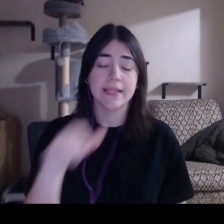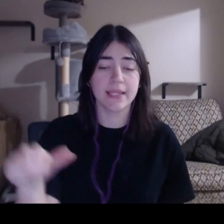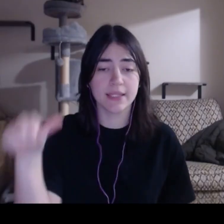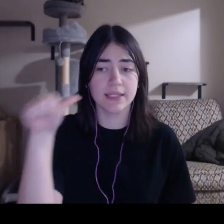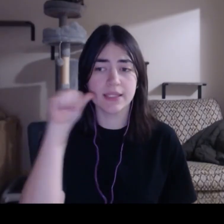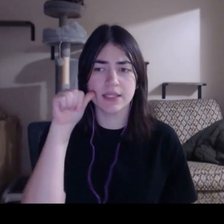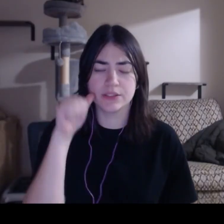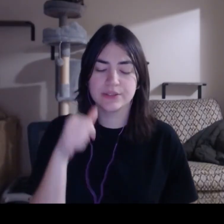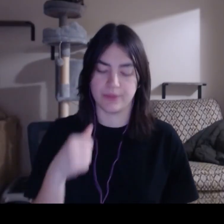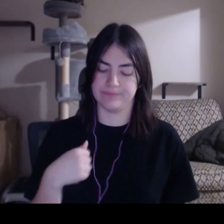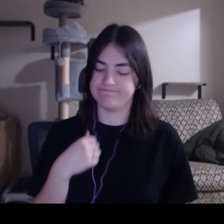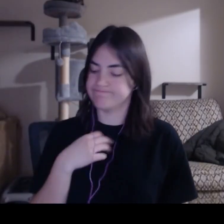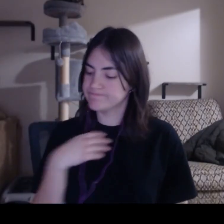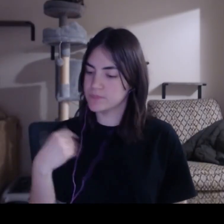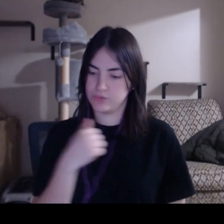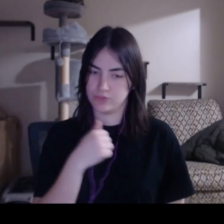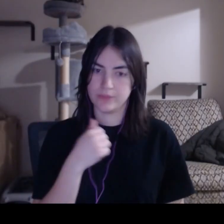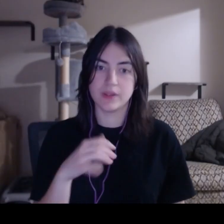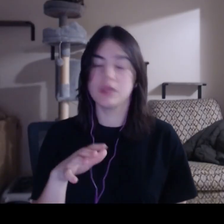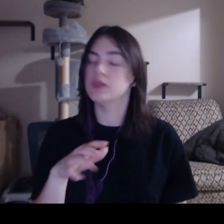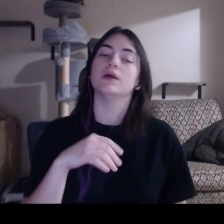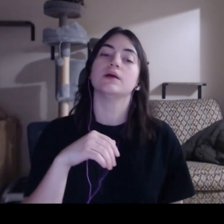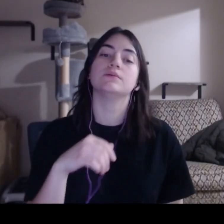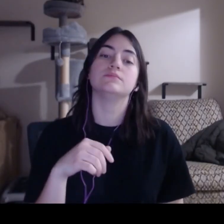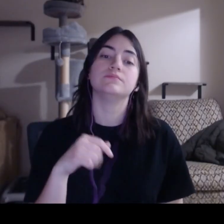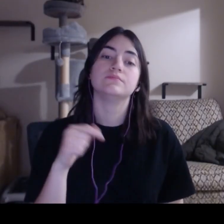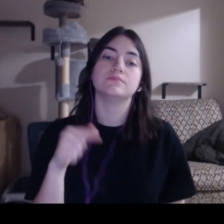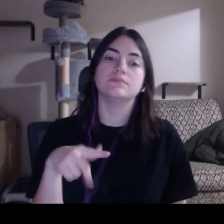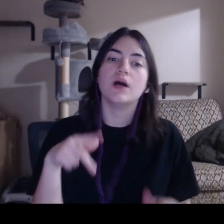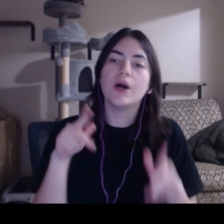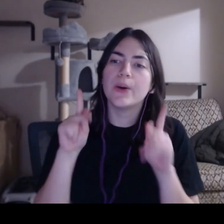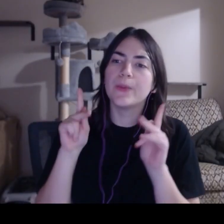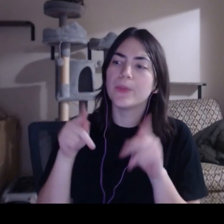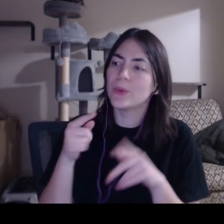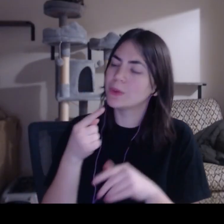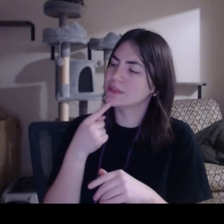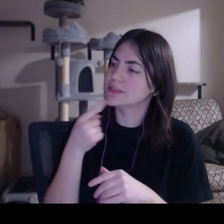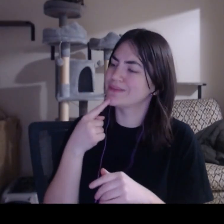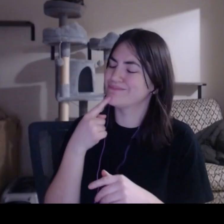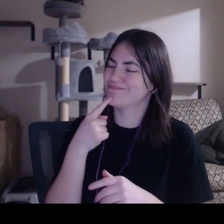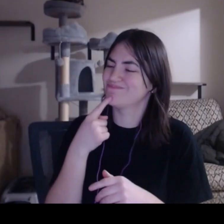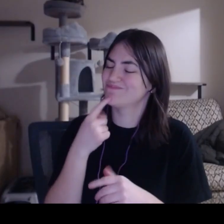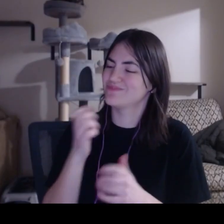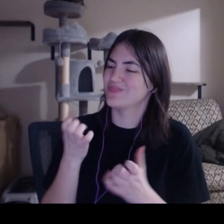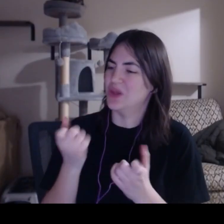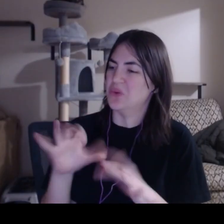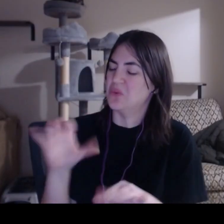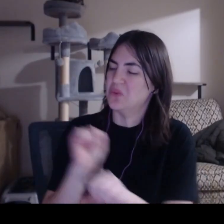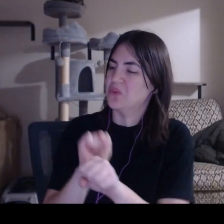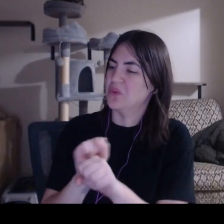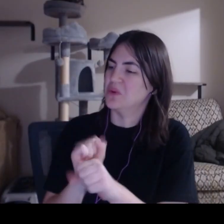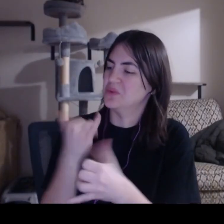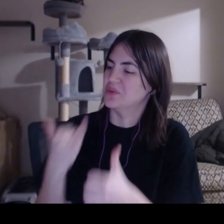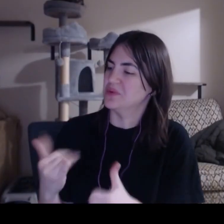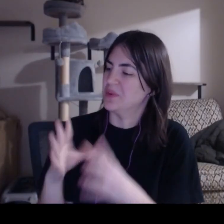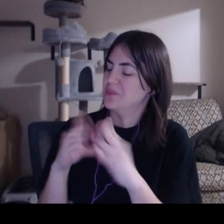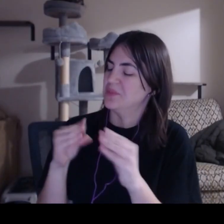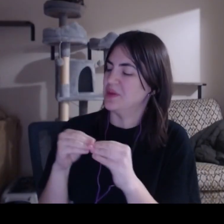successful meetings. So I had, the person was saying, I don't feel like doing any work today. I think I'll call a meeting. And she's thinking, oh,